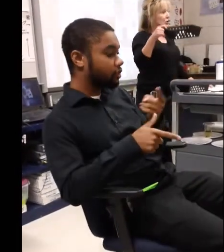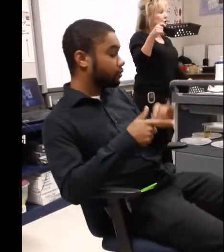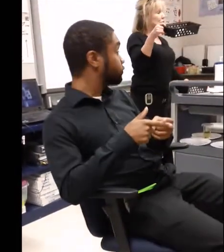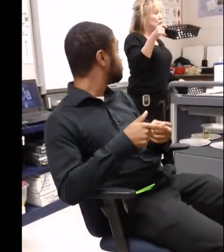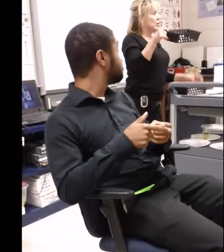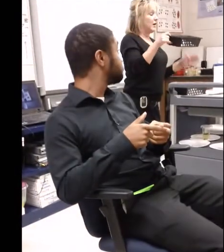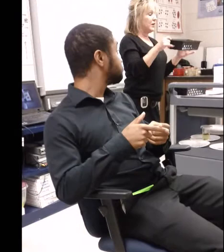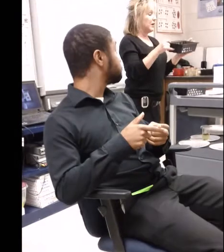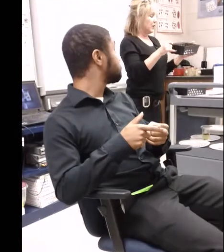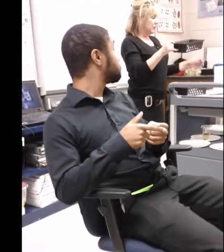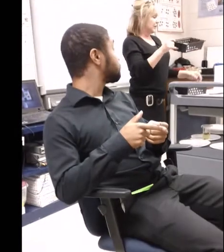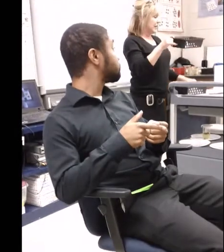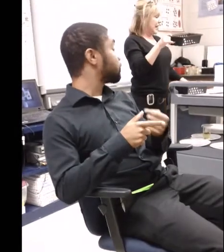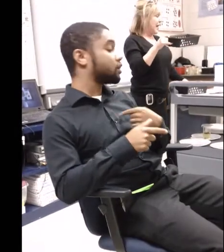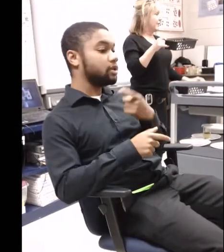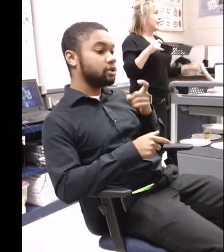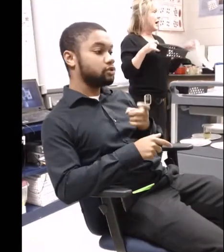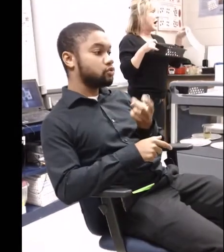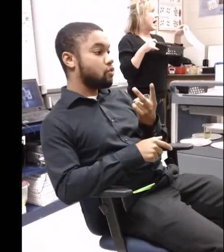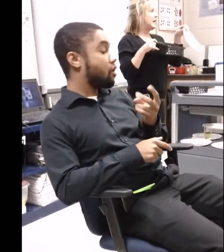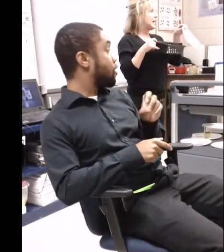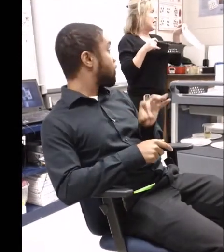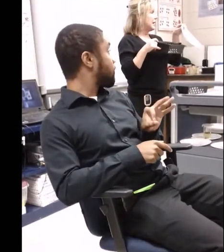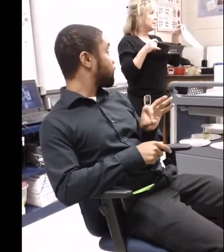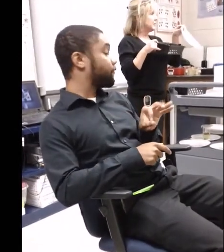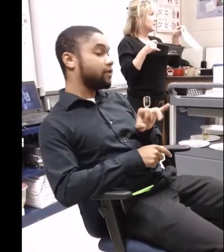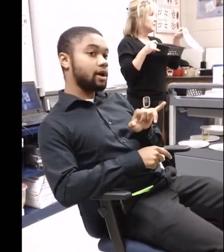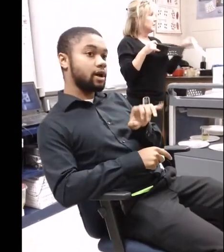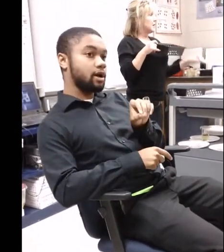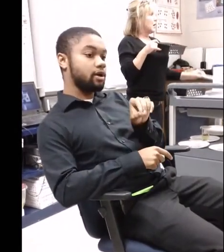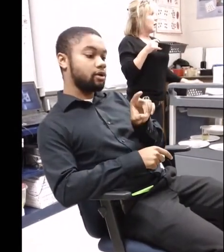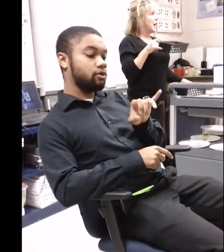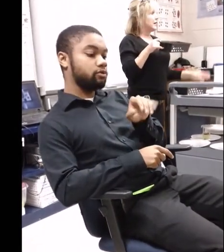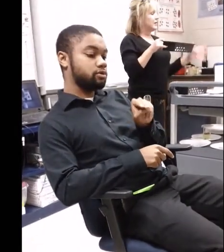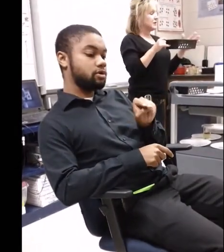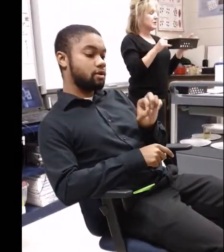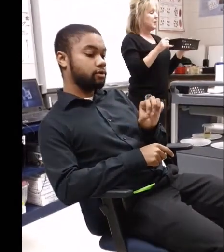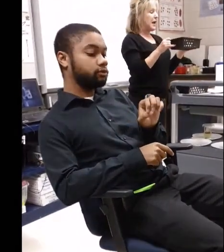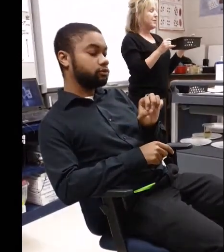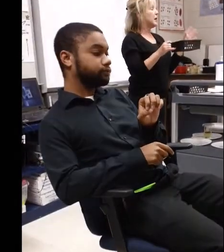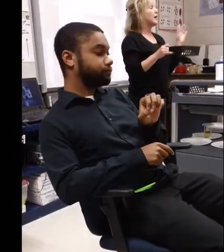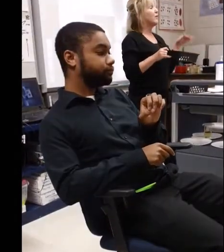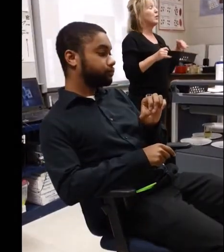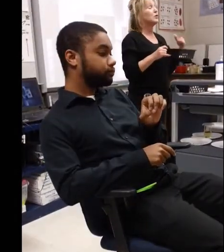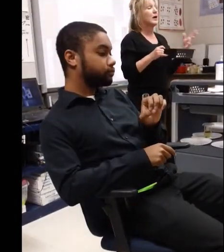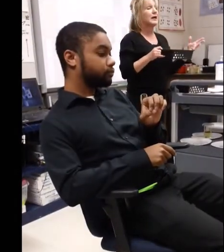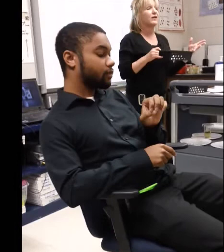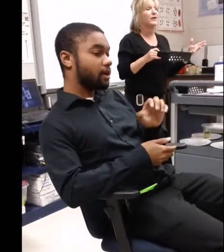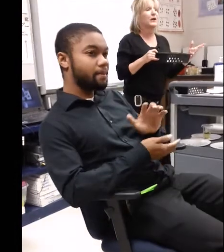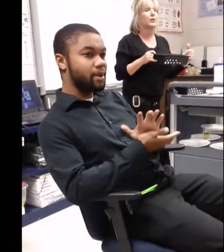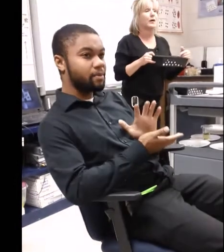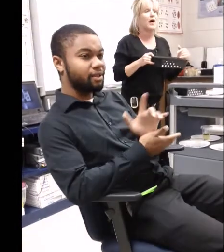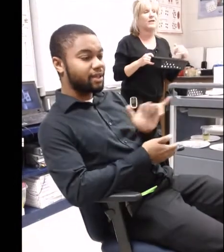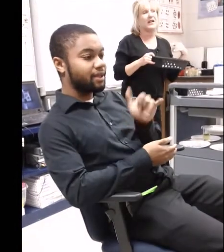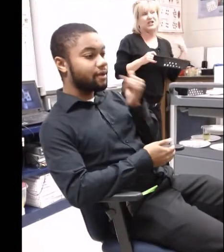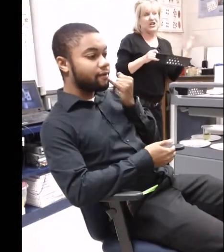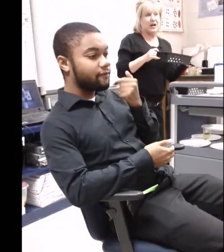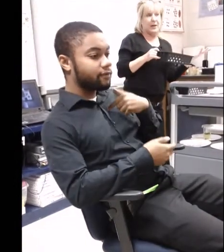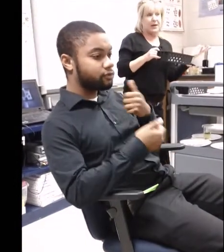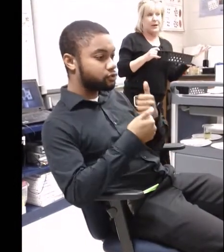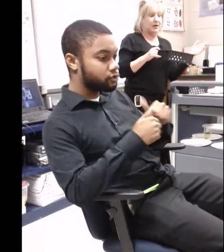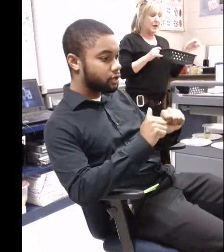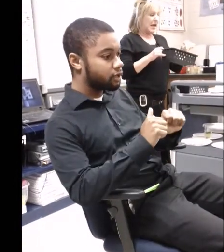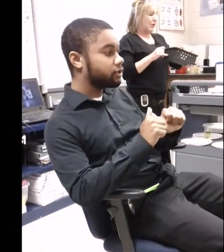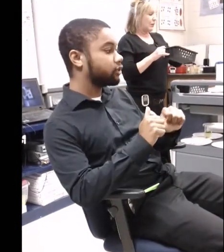need 2 of the others that I have on the iodine. Alright, and this is paper, like if we were trying to get a fingerprint off of a